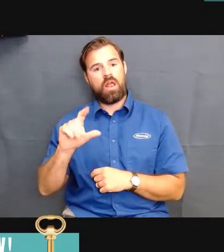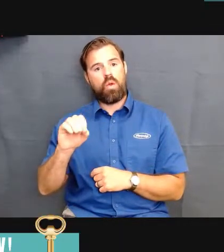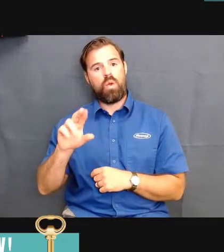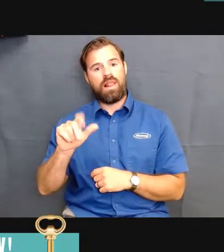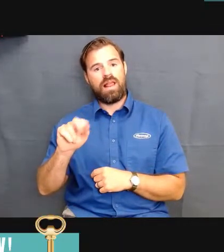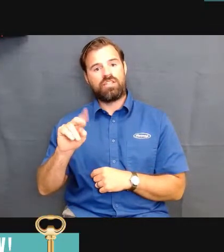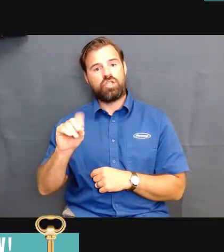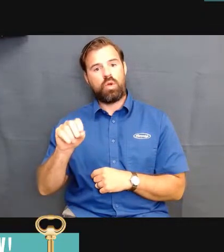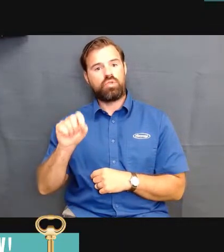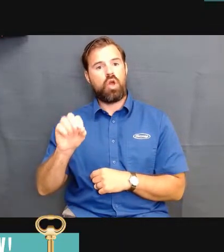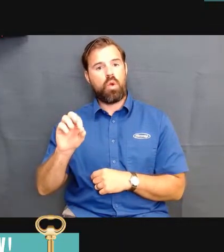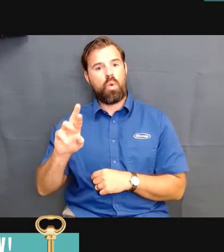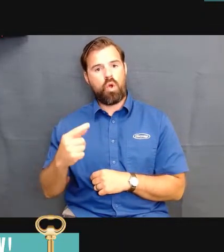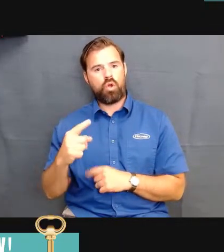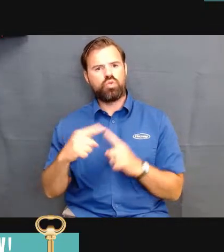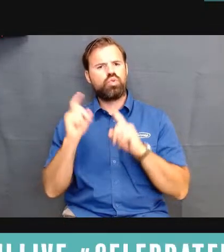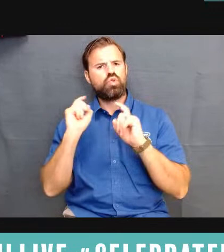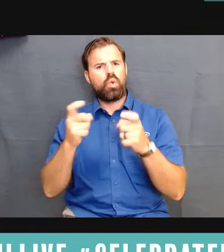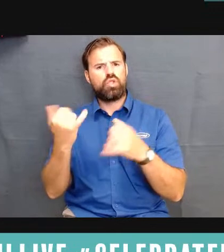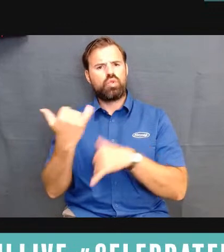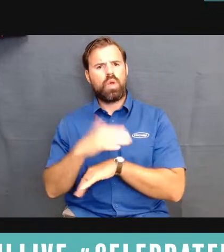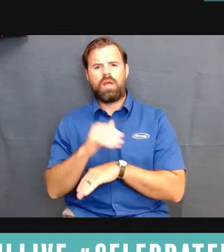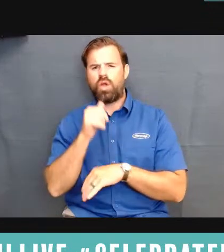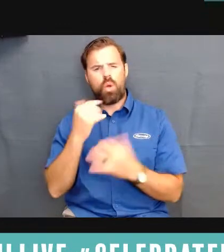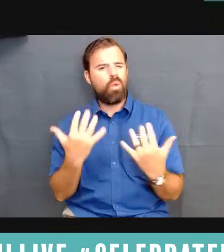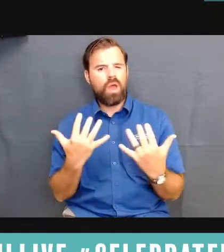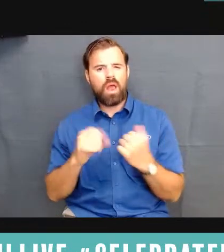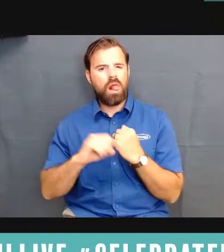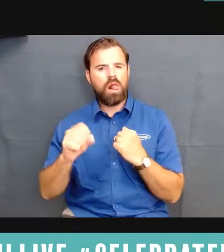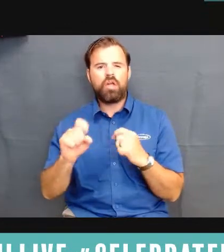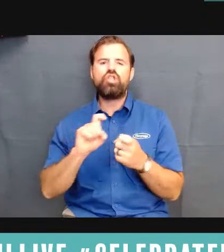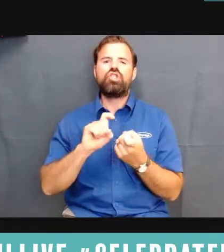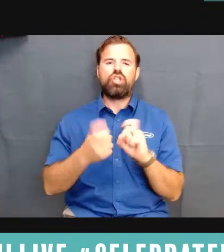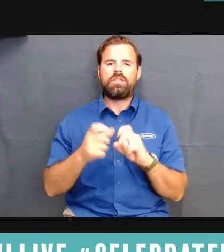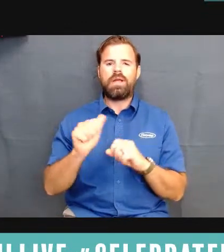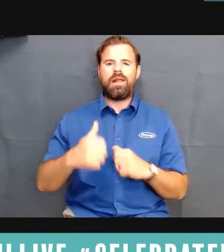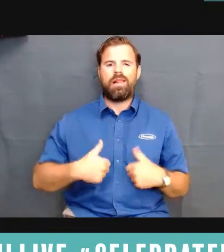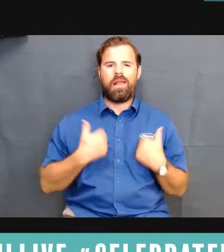celebratelive.cilorlando.org to donate tonight. Don't wait. Change a life tonight.